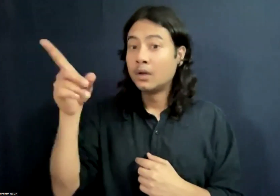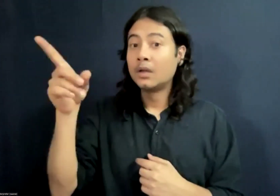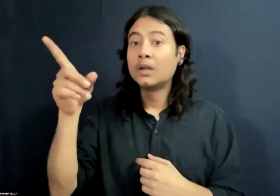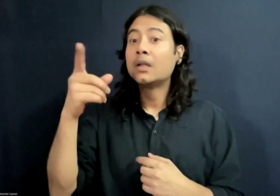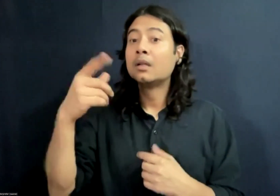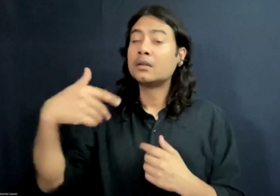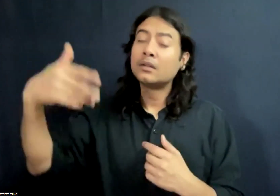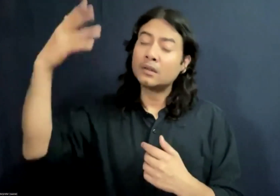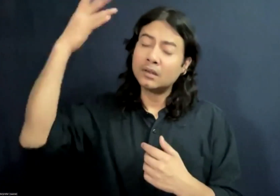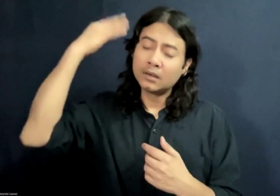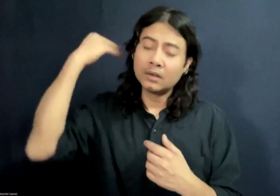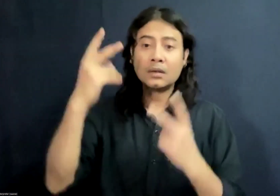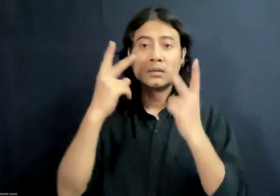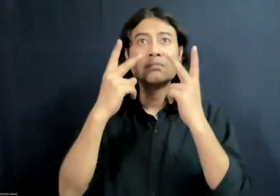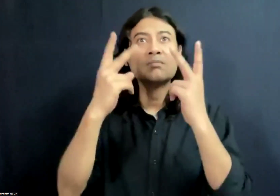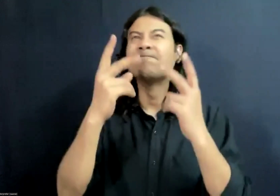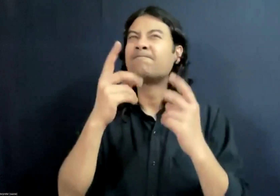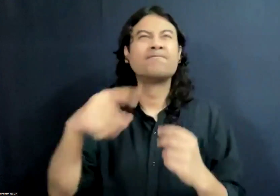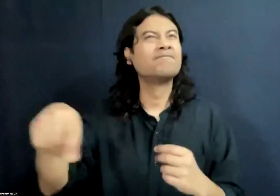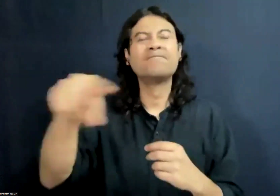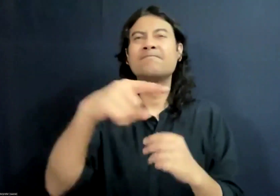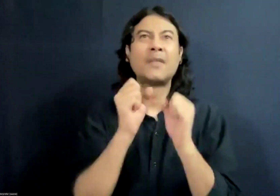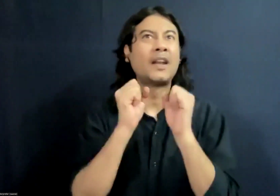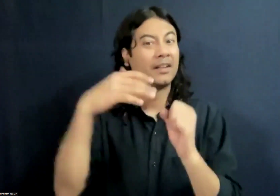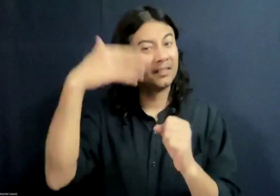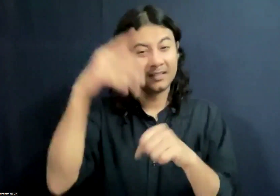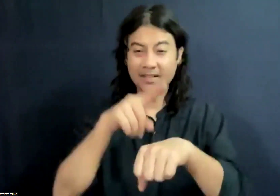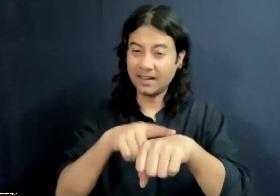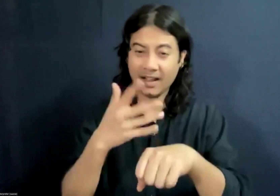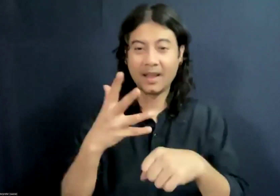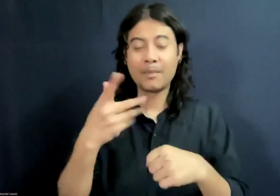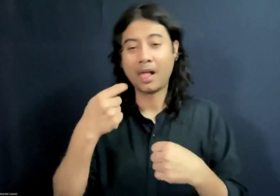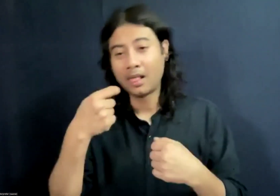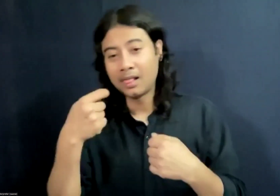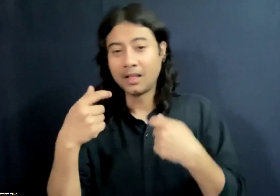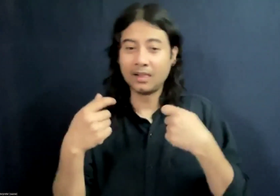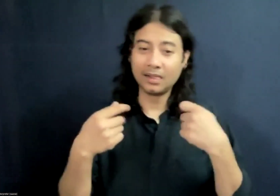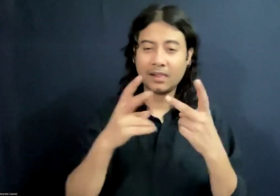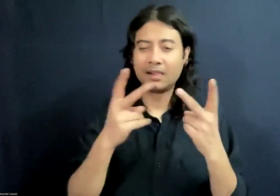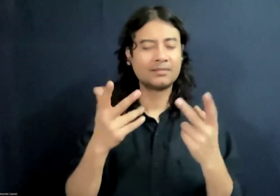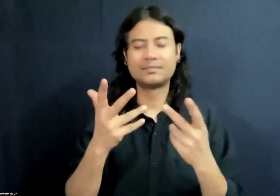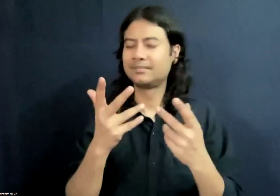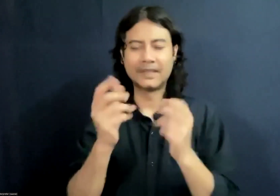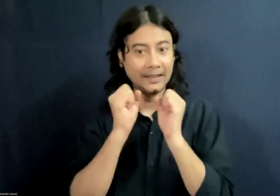So when one engages with a lot of enthusiasm in Lord's service,